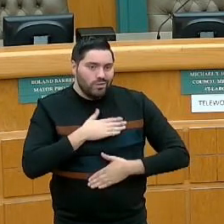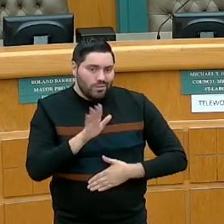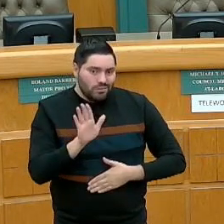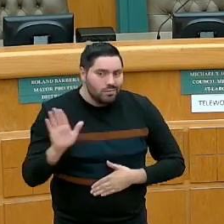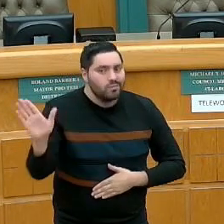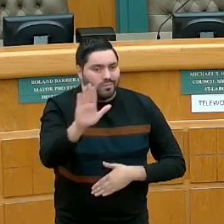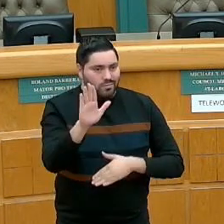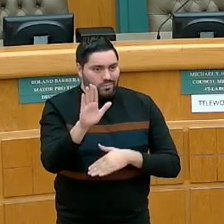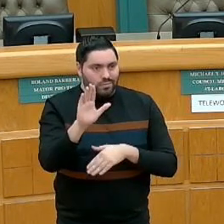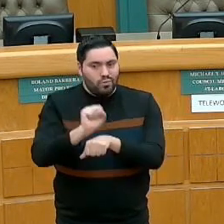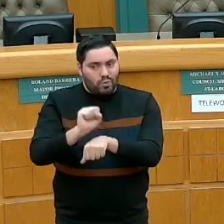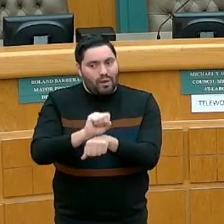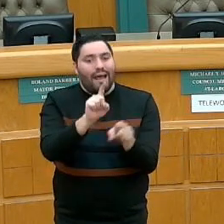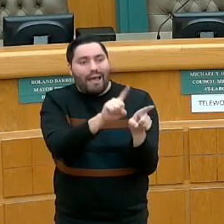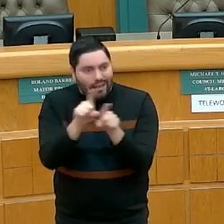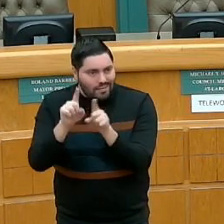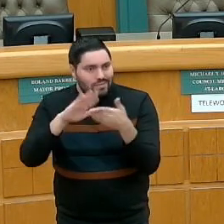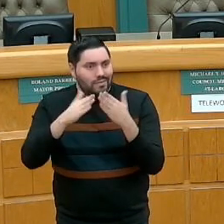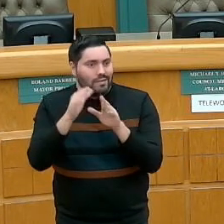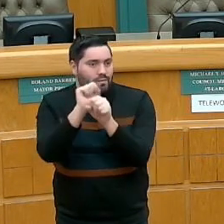city employees.